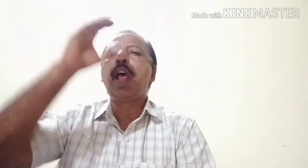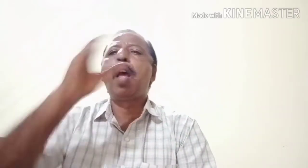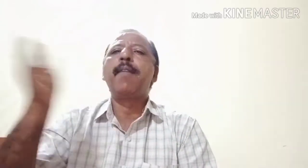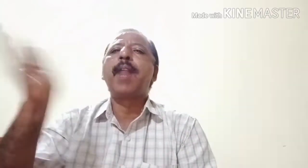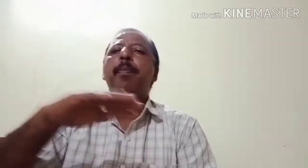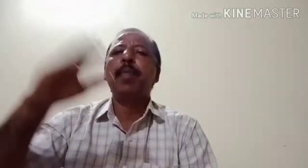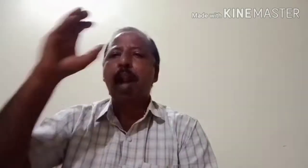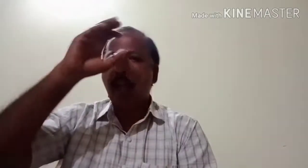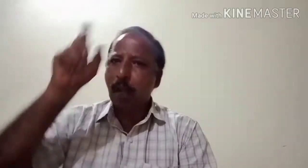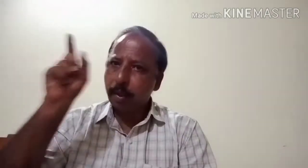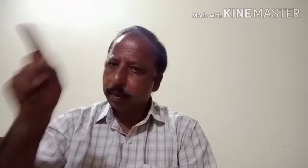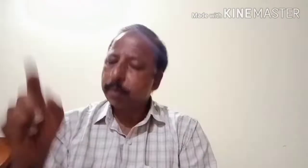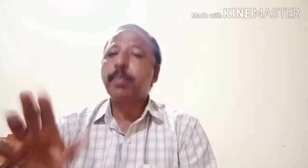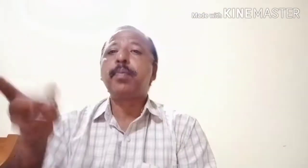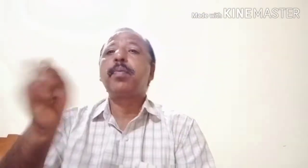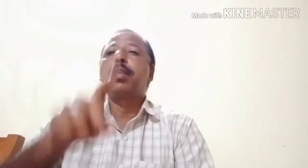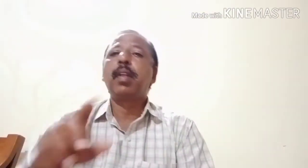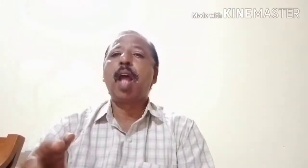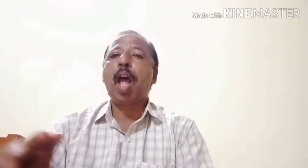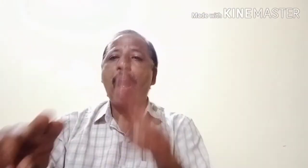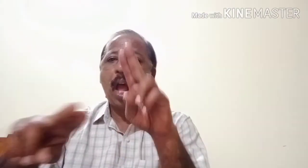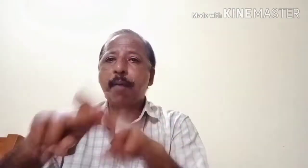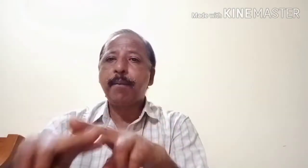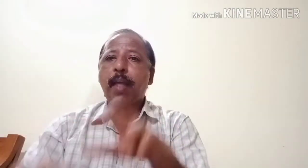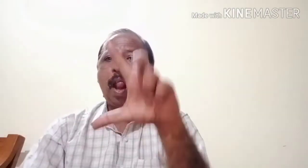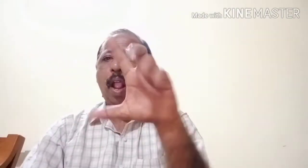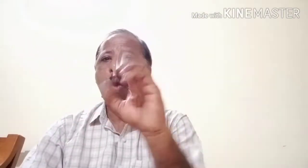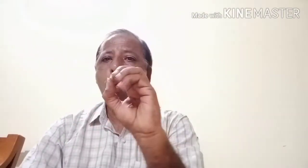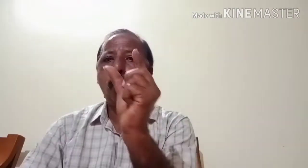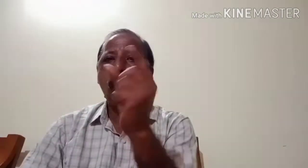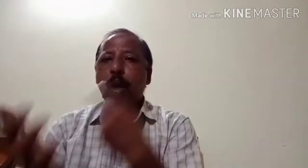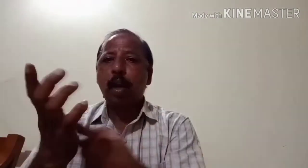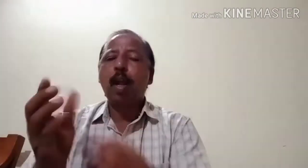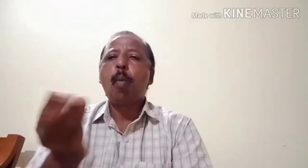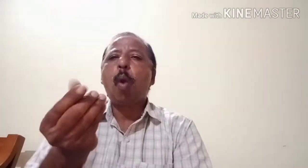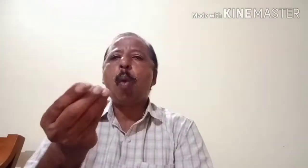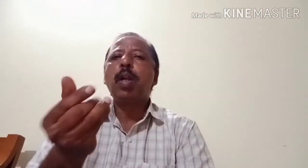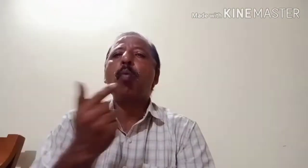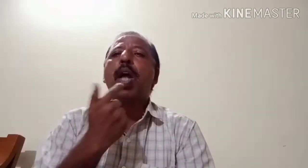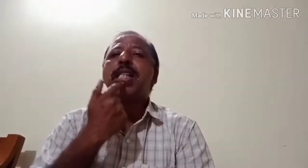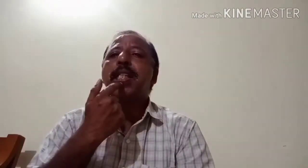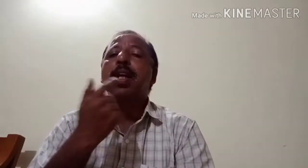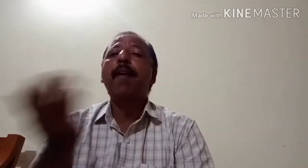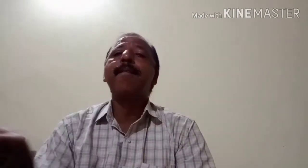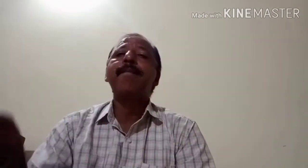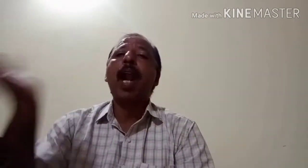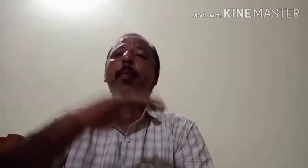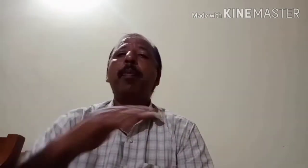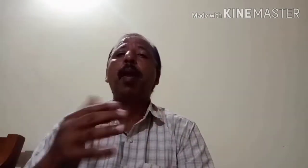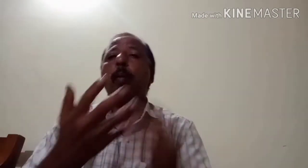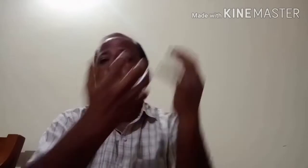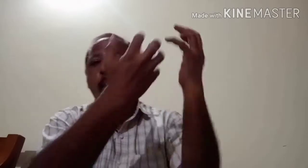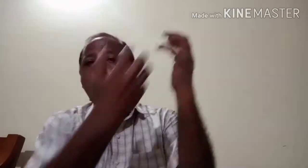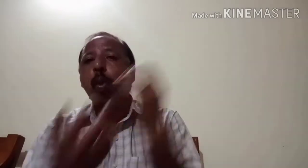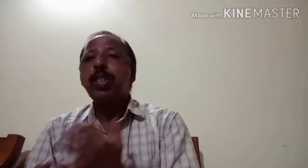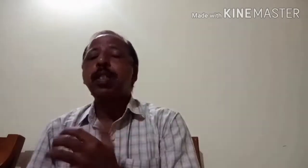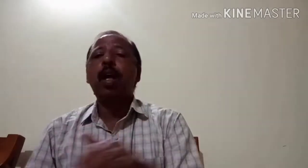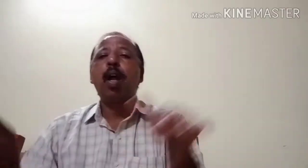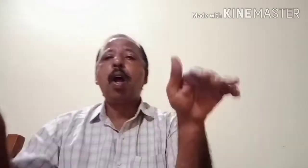. What is this? So, what I find, I don't I'm gonna it. Where is time for the bite of death? With fertilizations for sub-learning